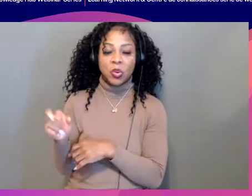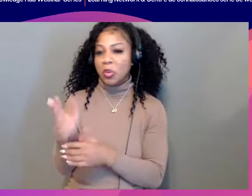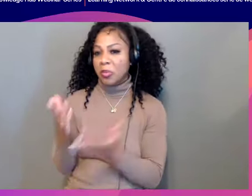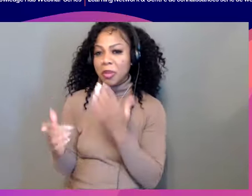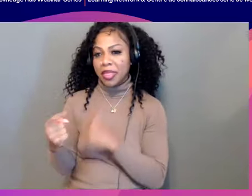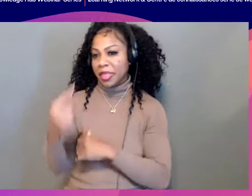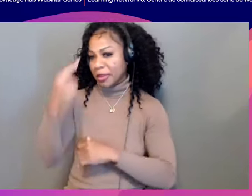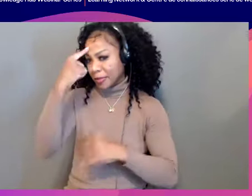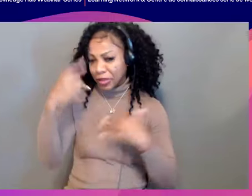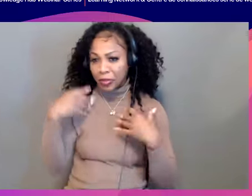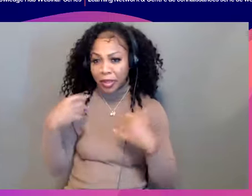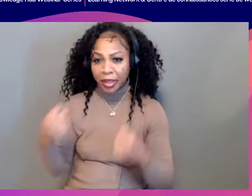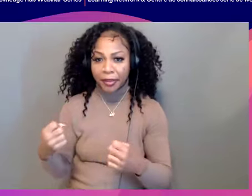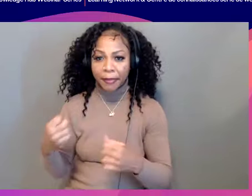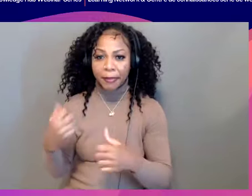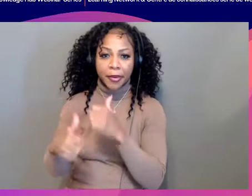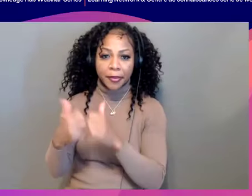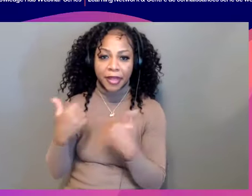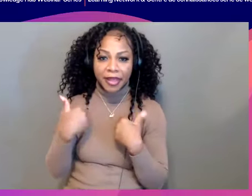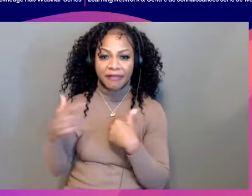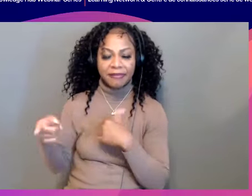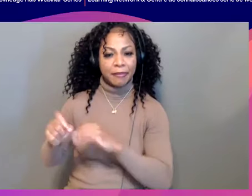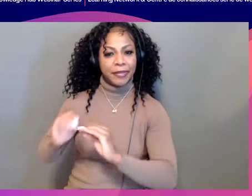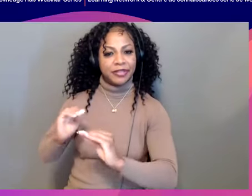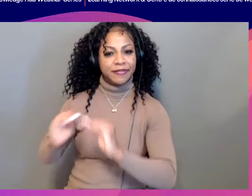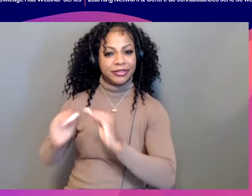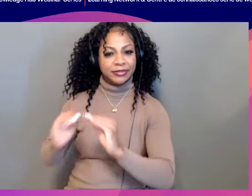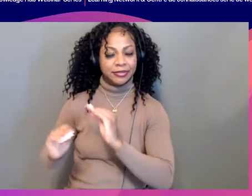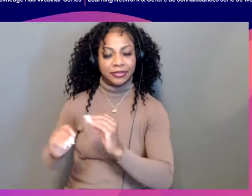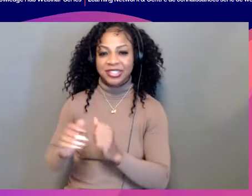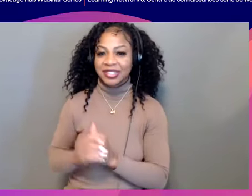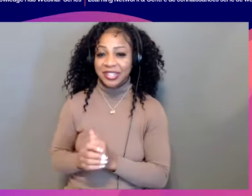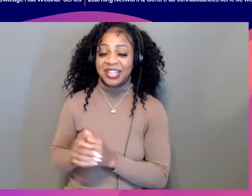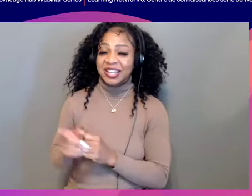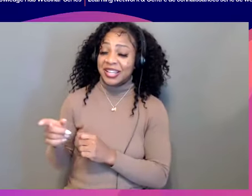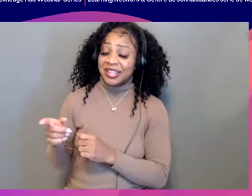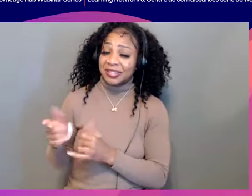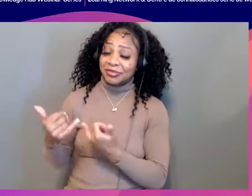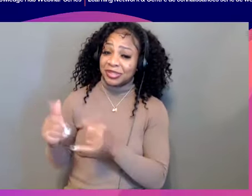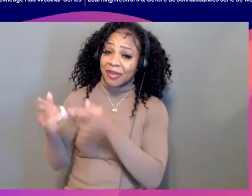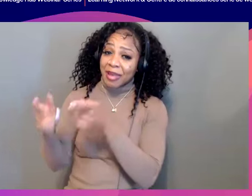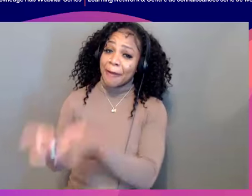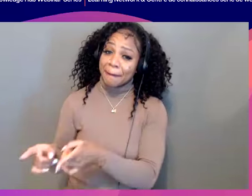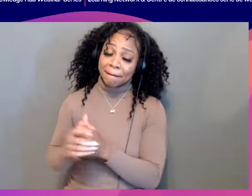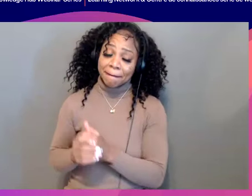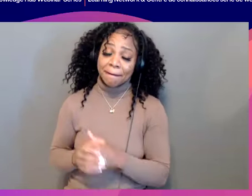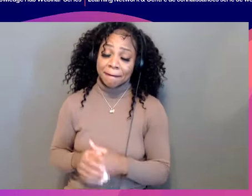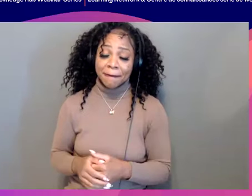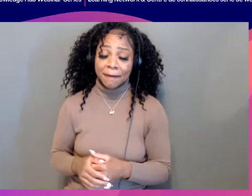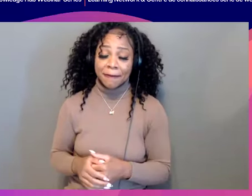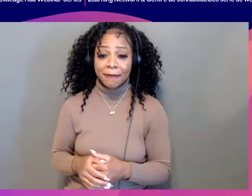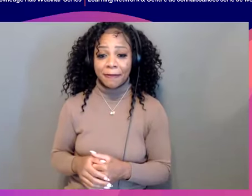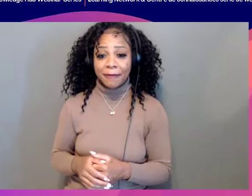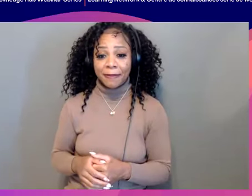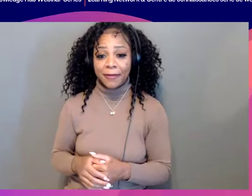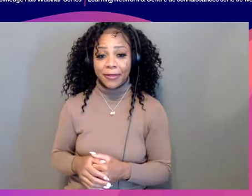or in need of fixing. And we like to think that that doesn't still exist, but it very much does.